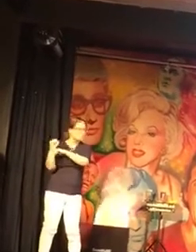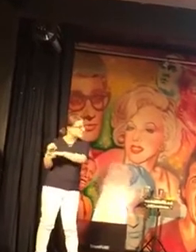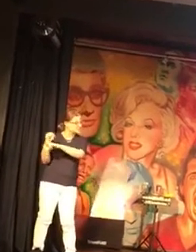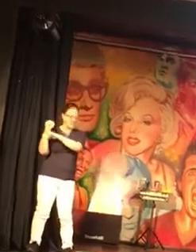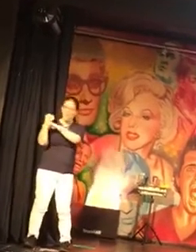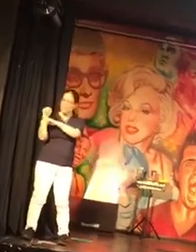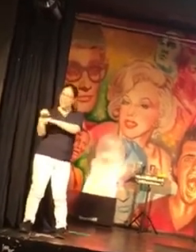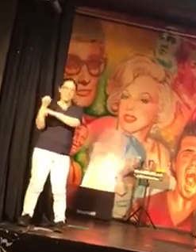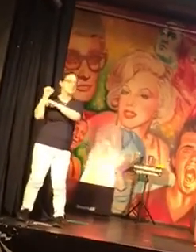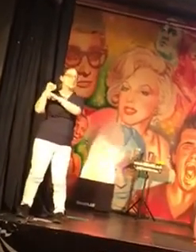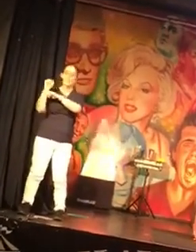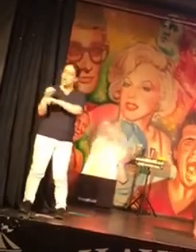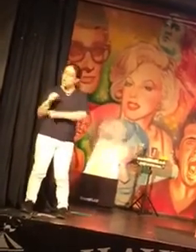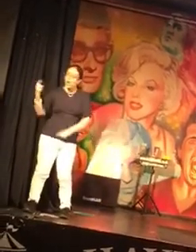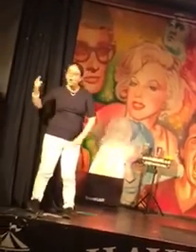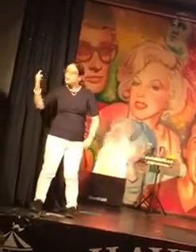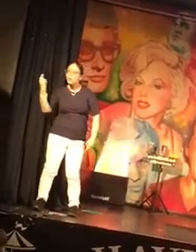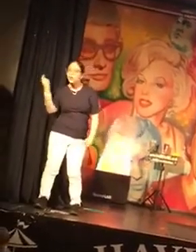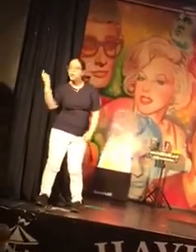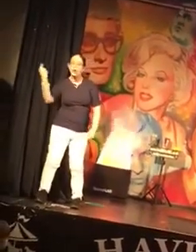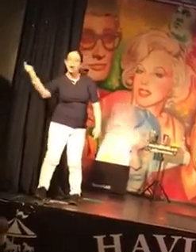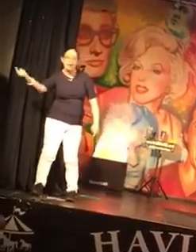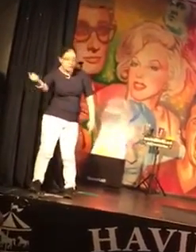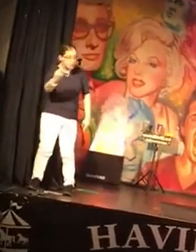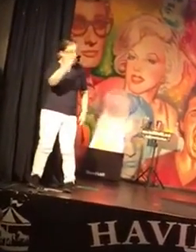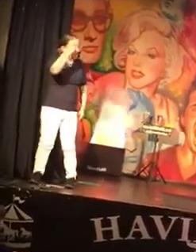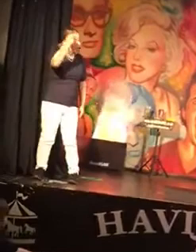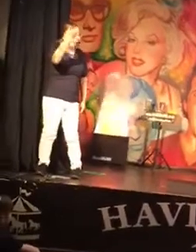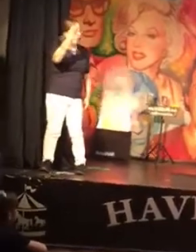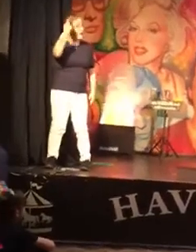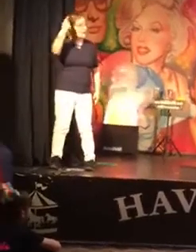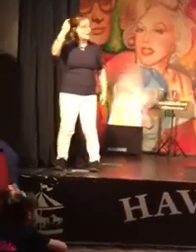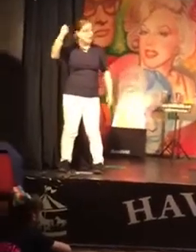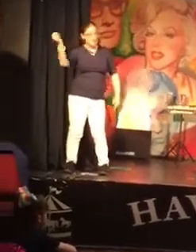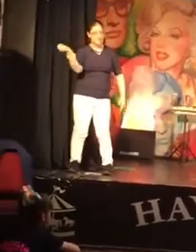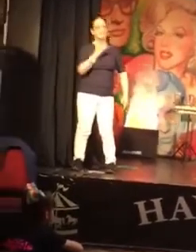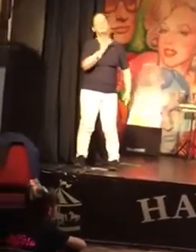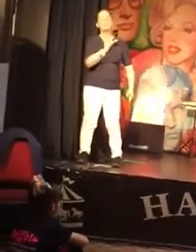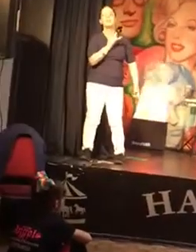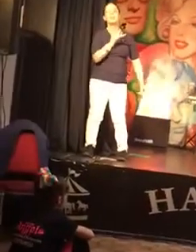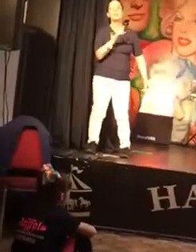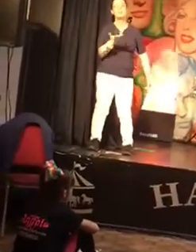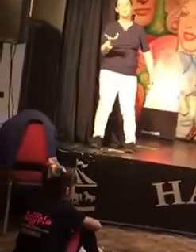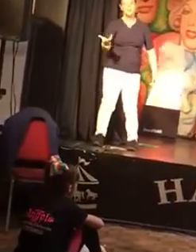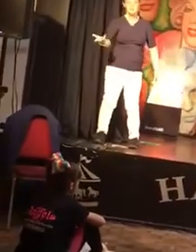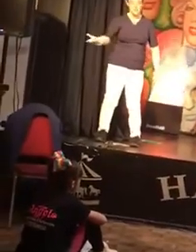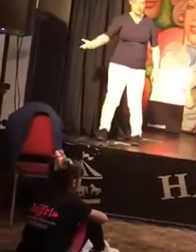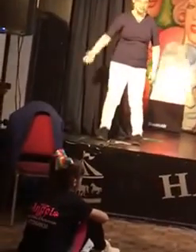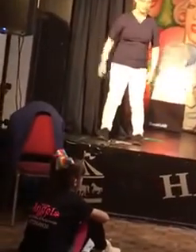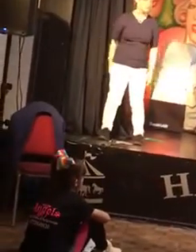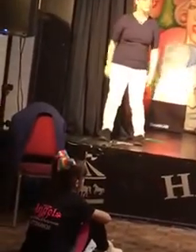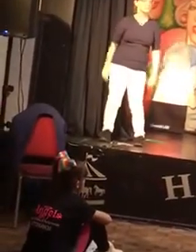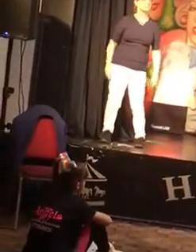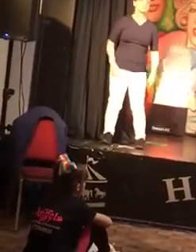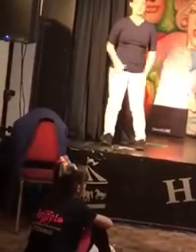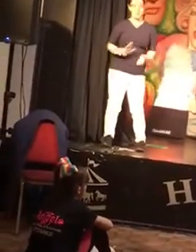just didn't take And who I am not, it's a free ride